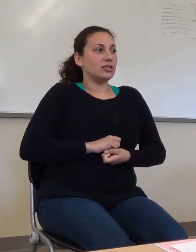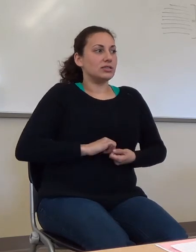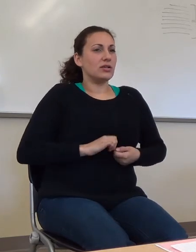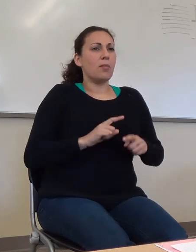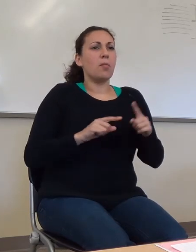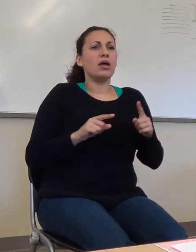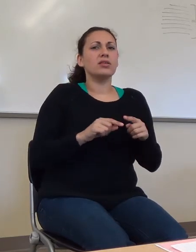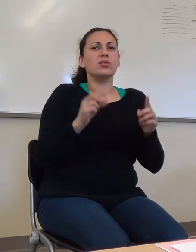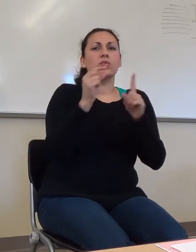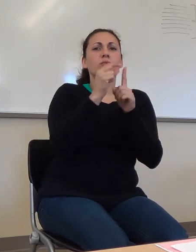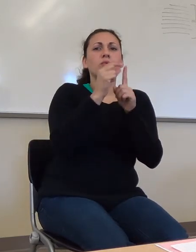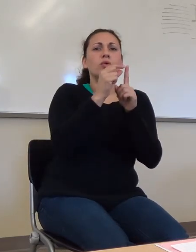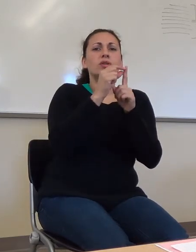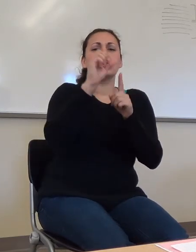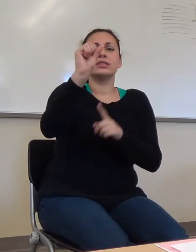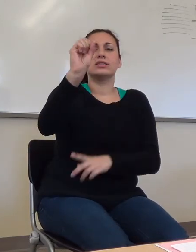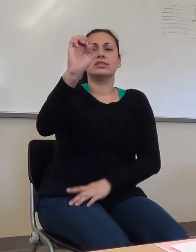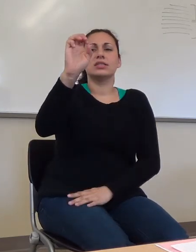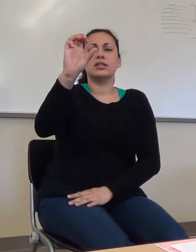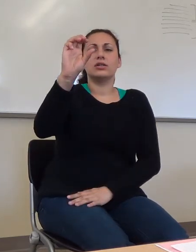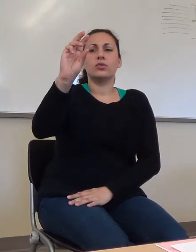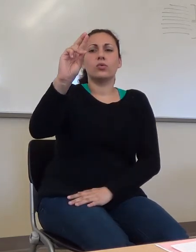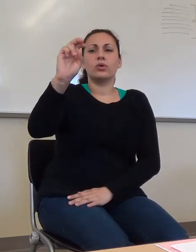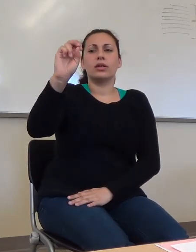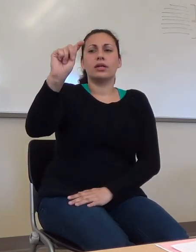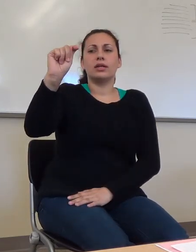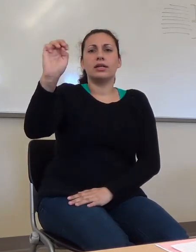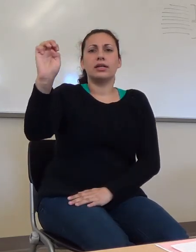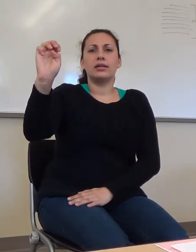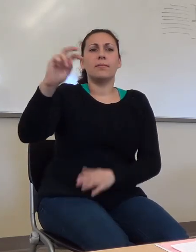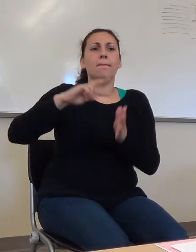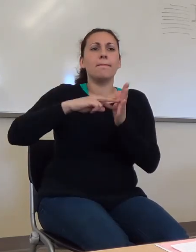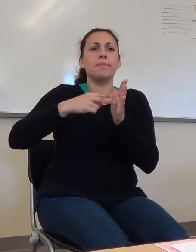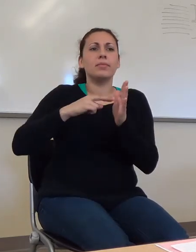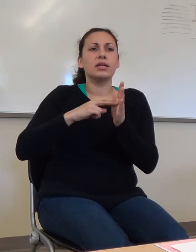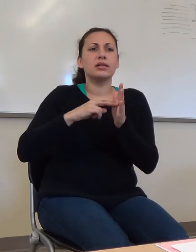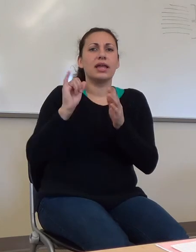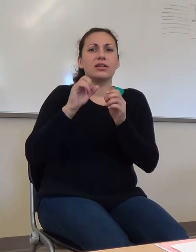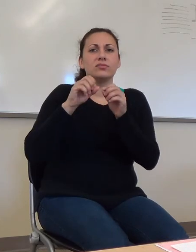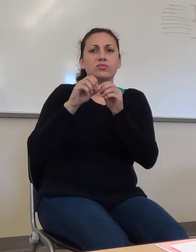mean? Louise said shoot out, but it's,